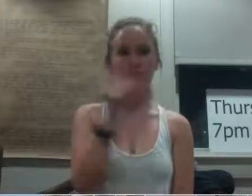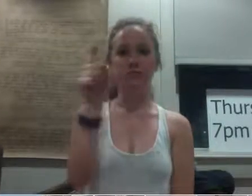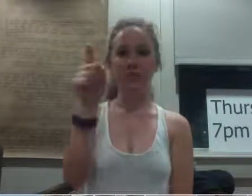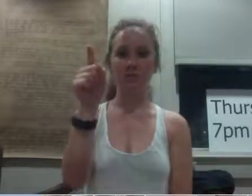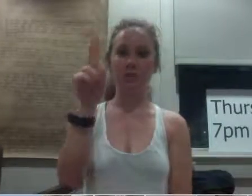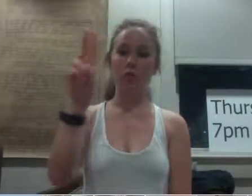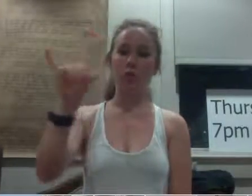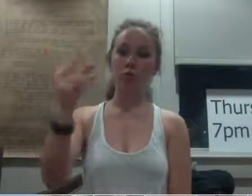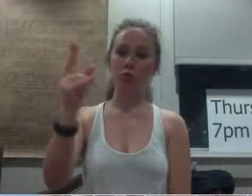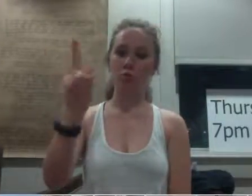legislative,